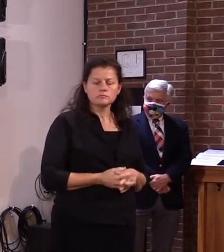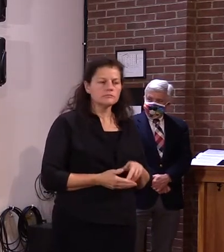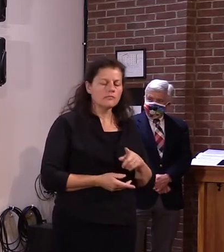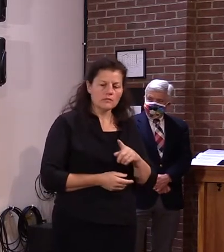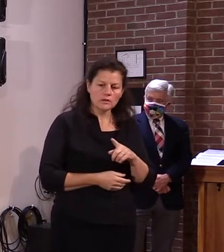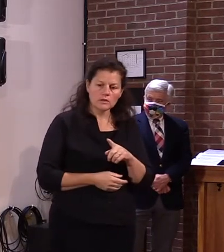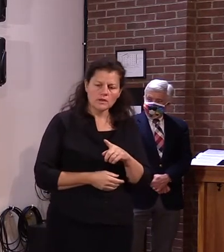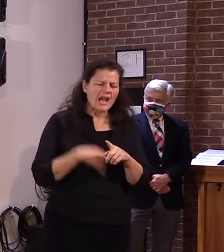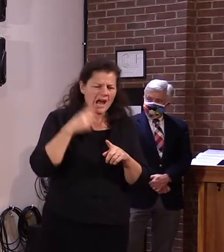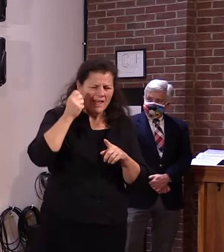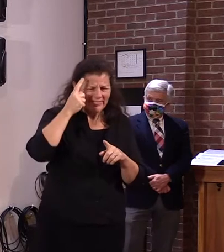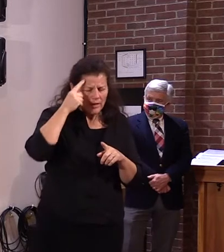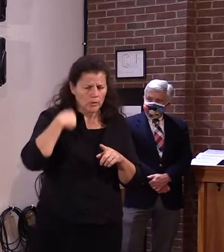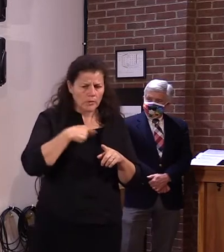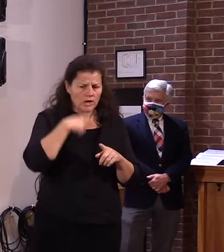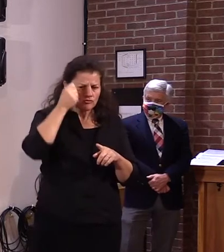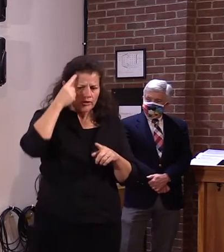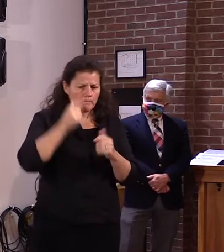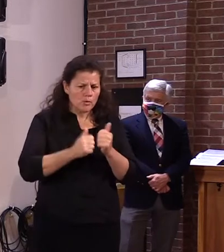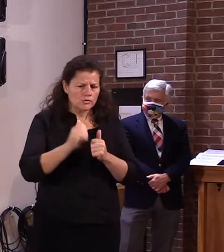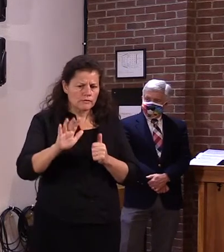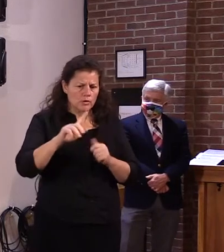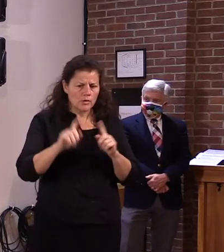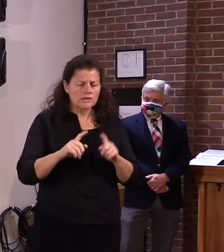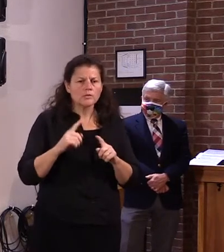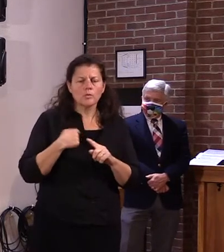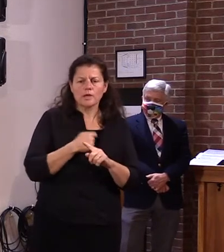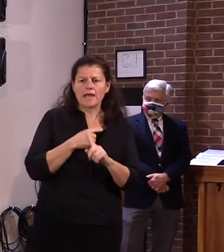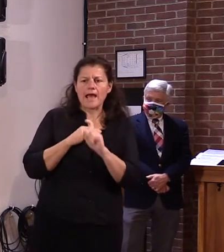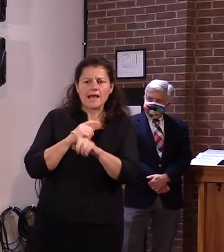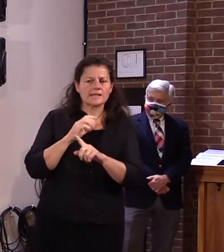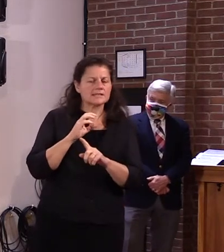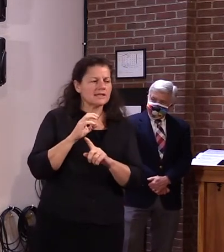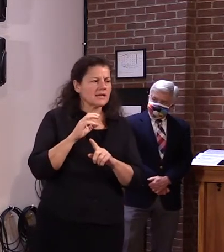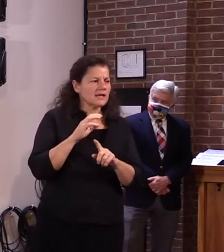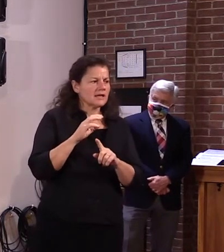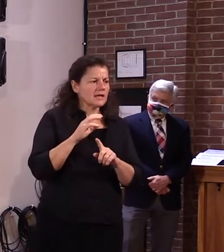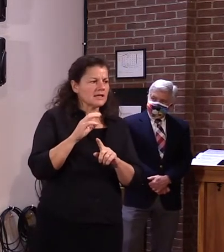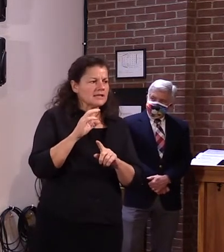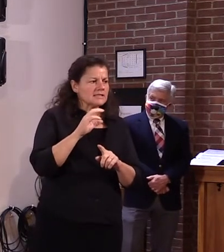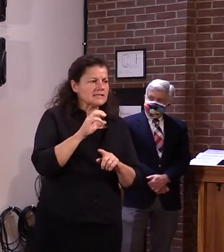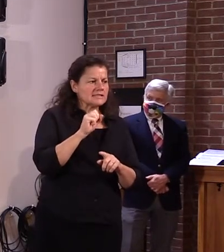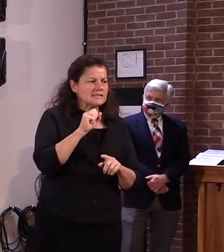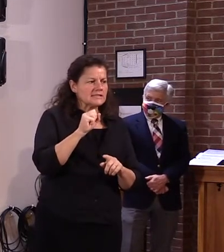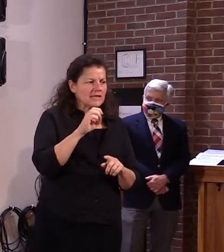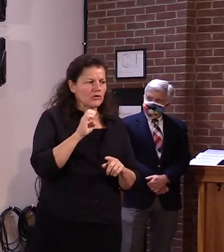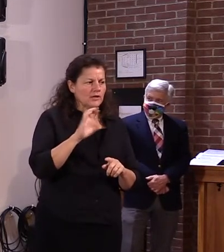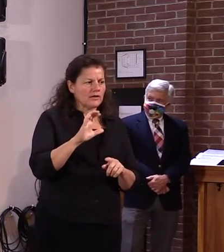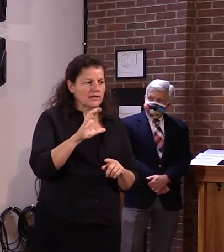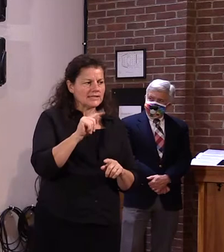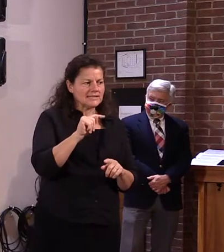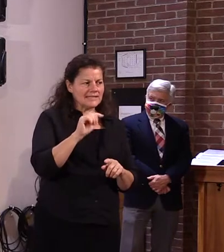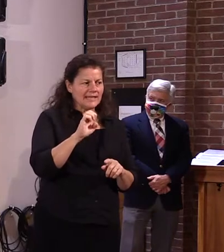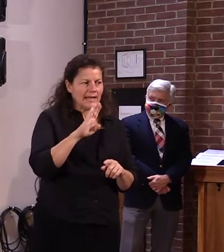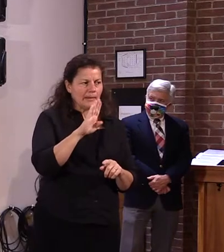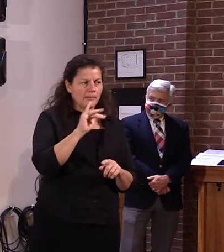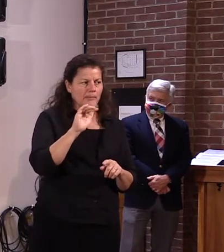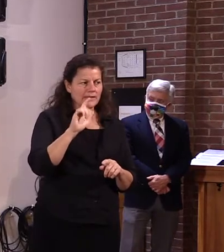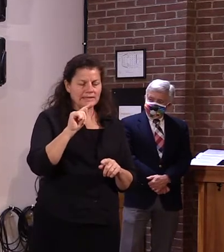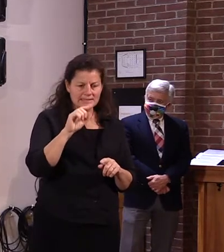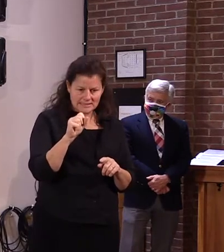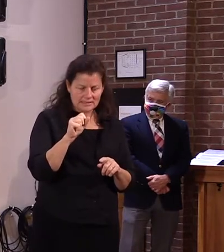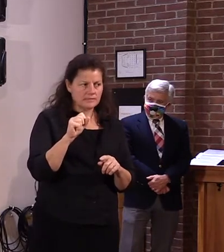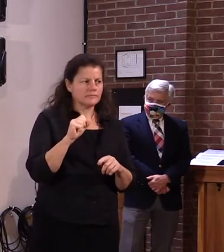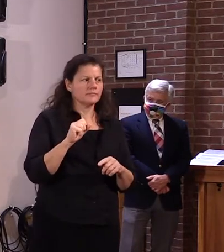ask Secretary Tebbets or Deputy Secretary Eastman to address that, but Dr. Levine can take the first two.